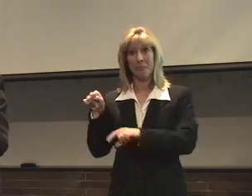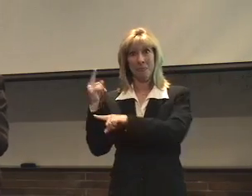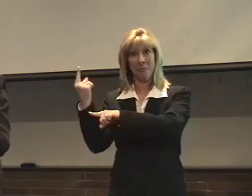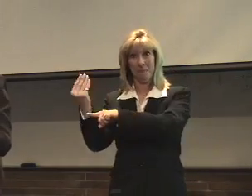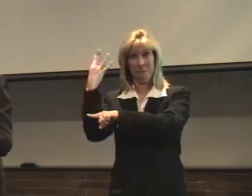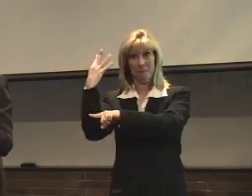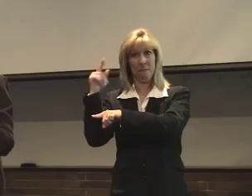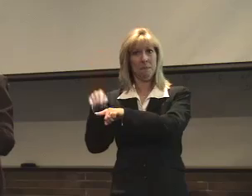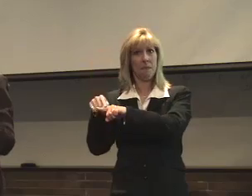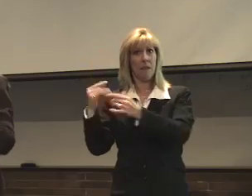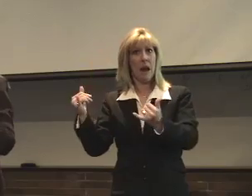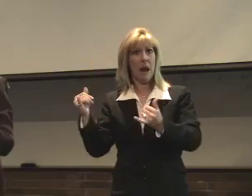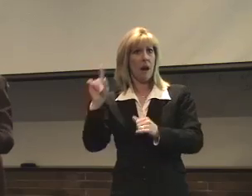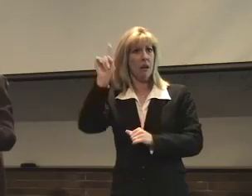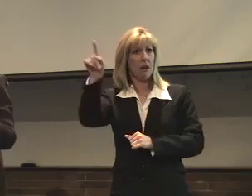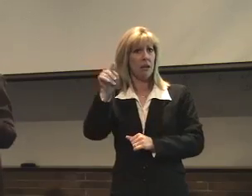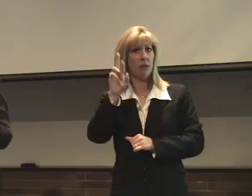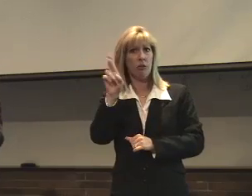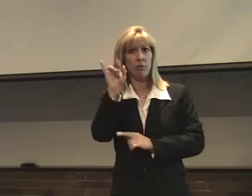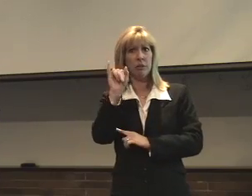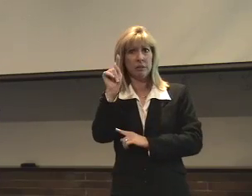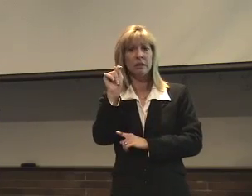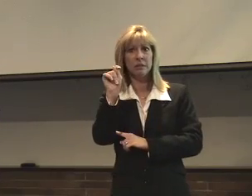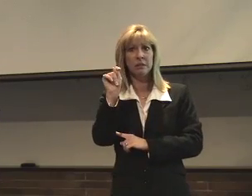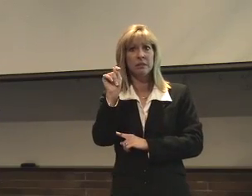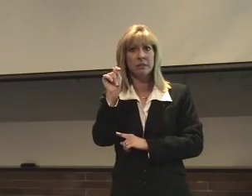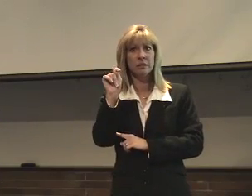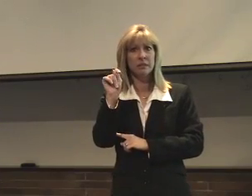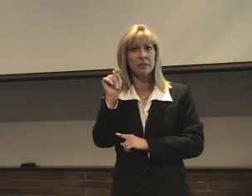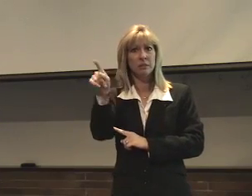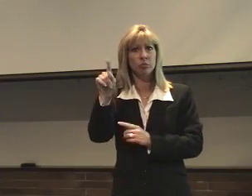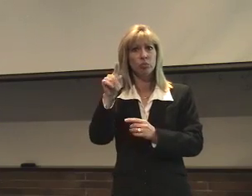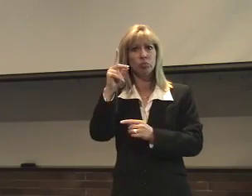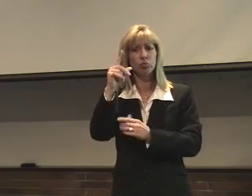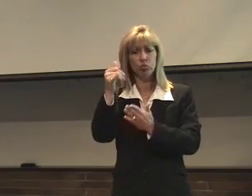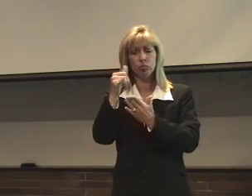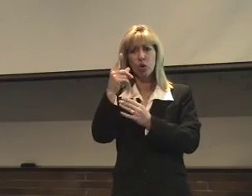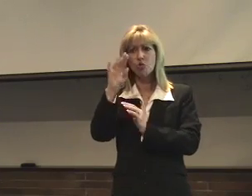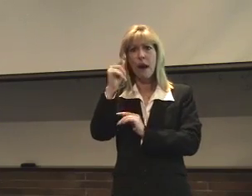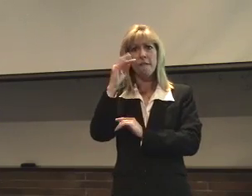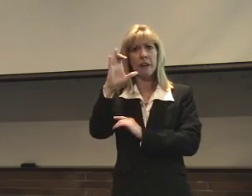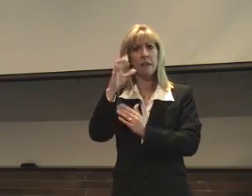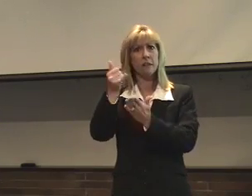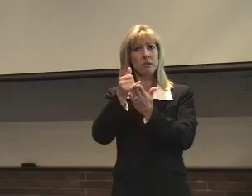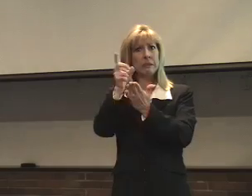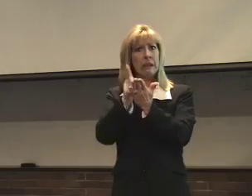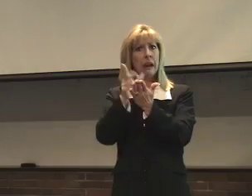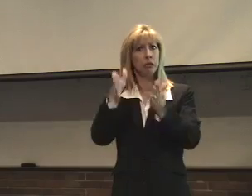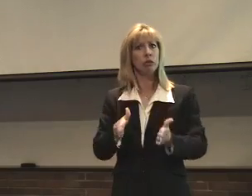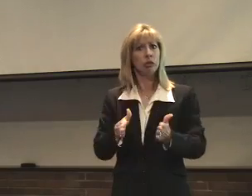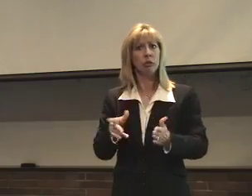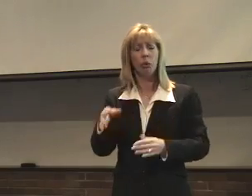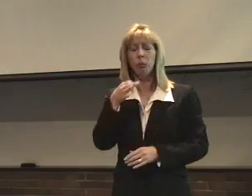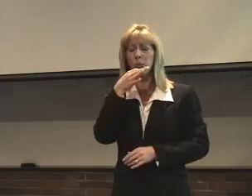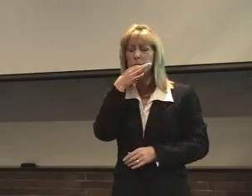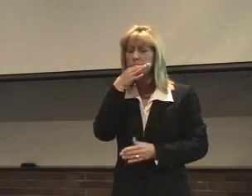graphic designer. He's such a good drawer, profoundly deaf. He would come up with pictures. I was like, oh my God, they're so